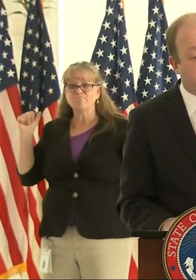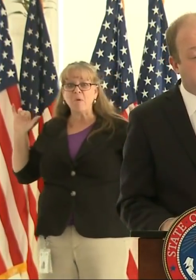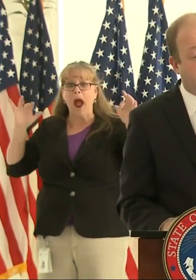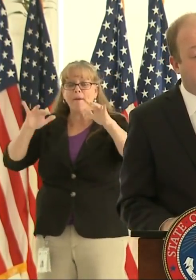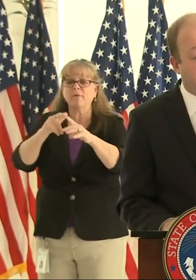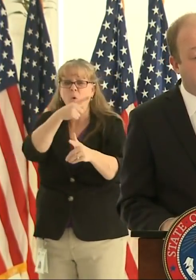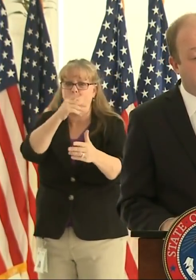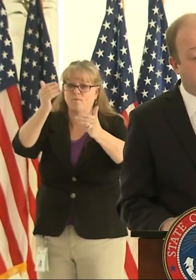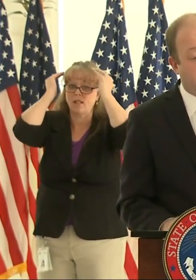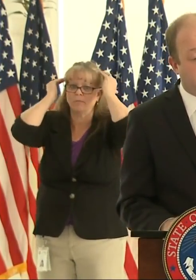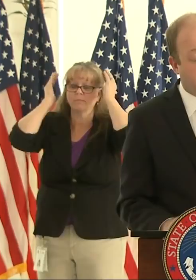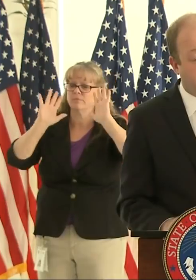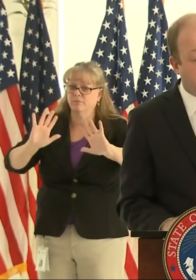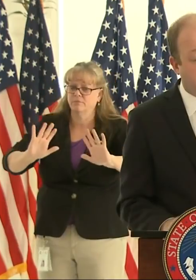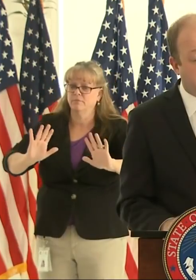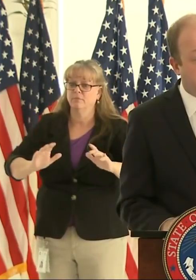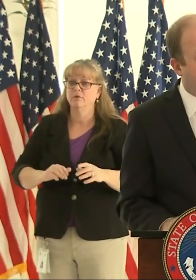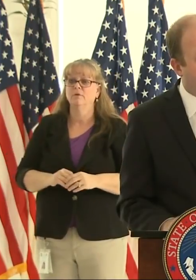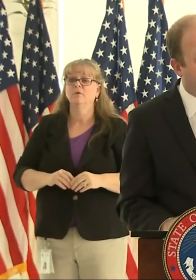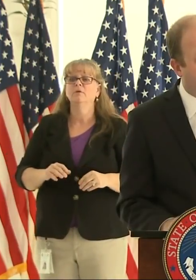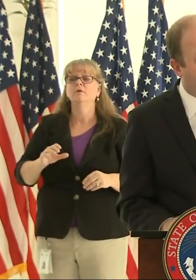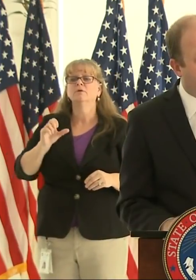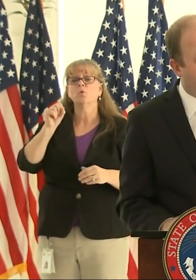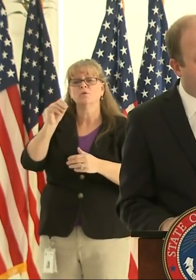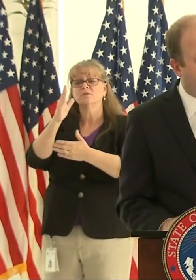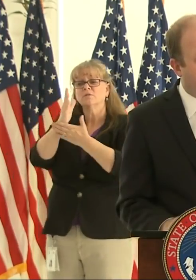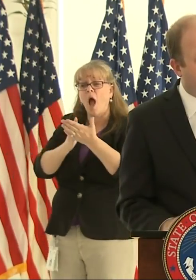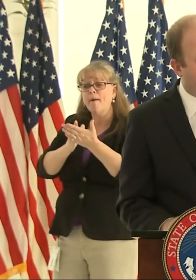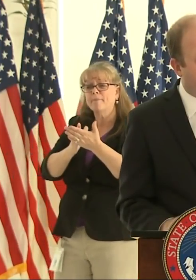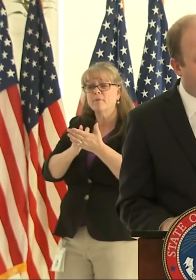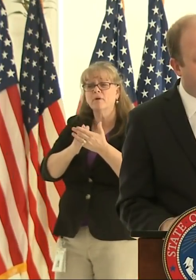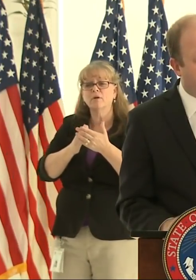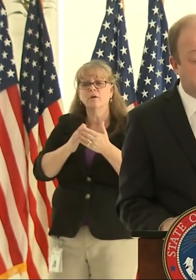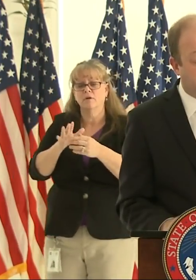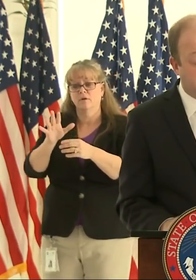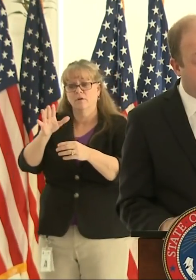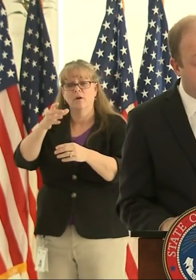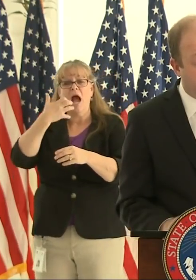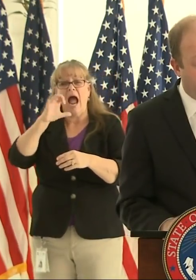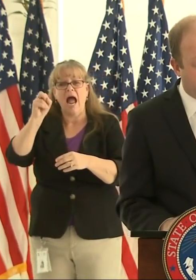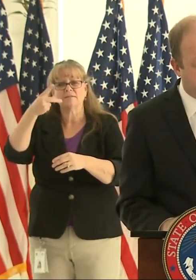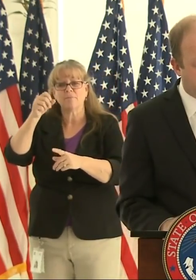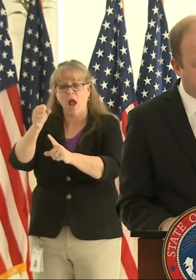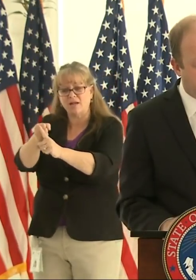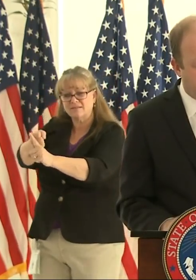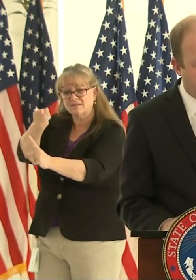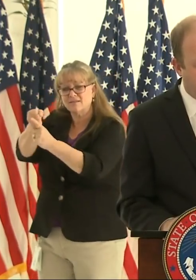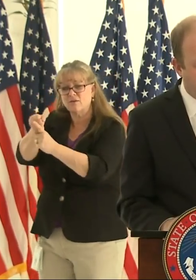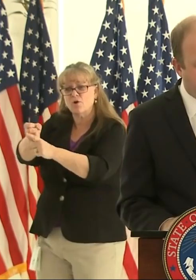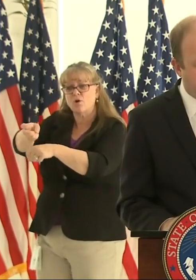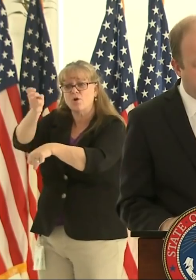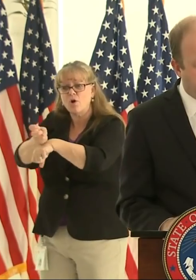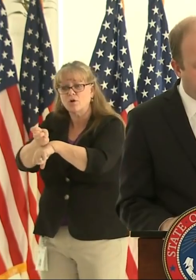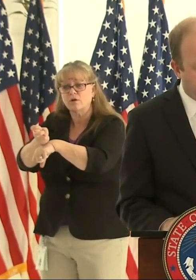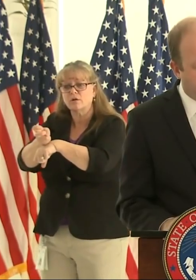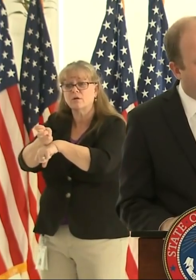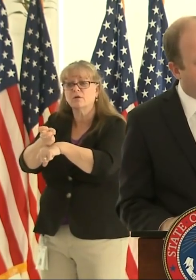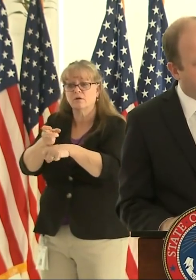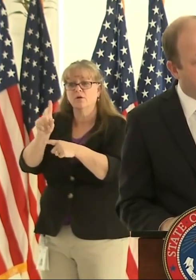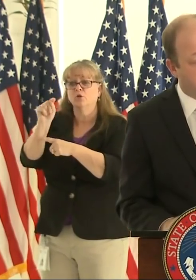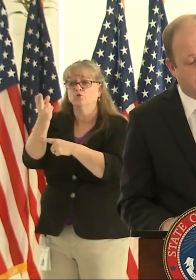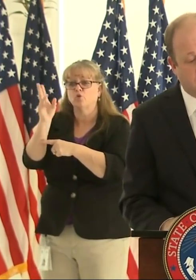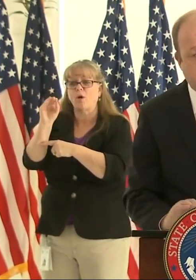that are being particularly hard hit: tourism and recreation and energy. So those are two important sectors in Colorado that are going to